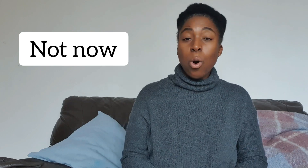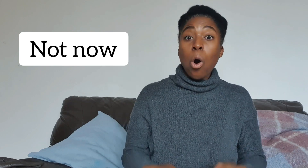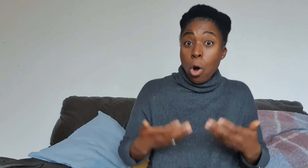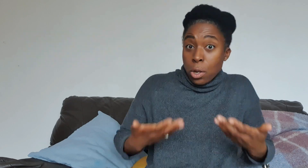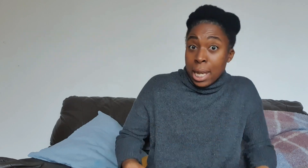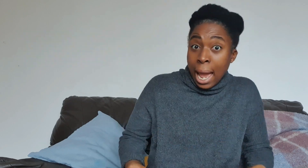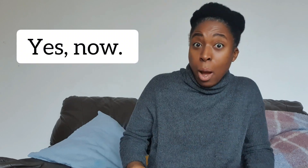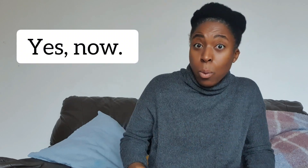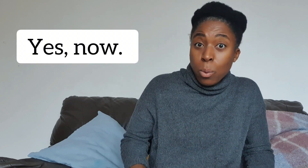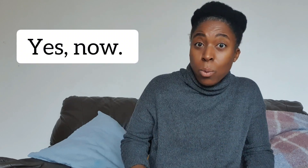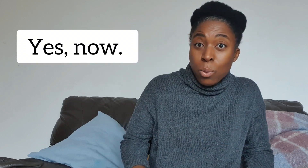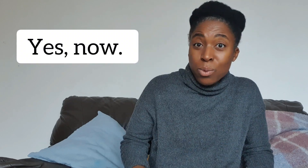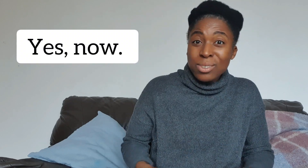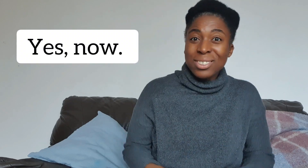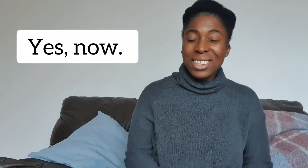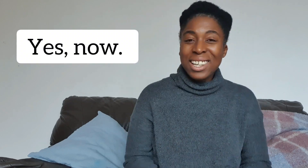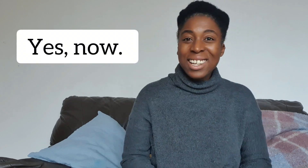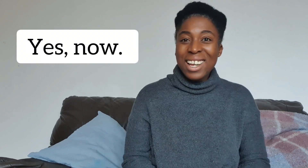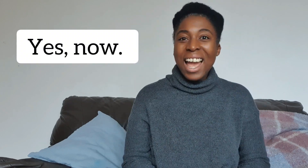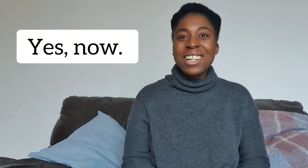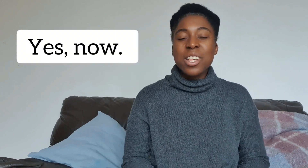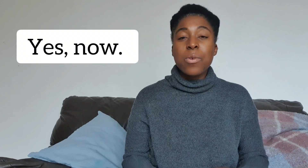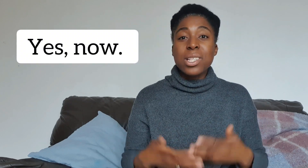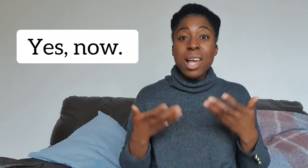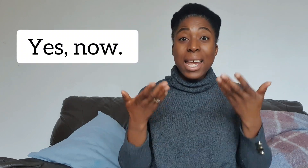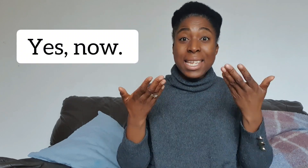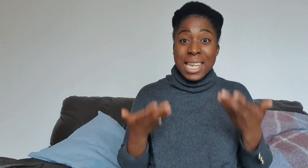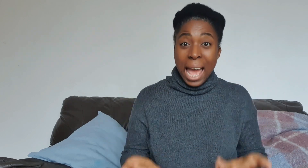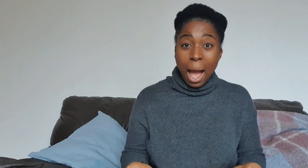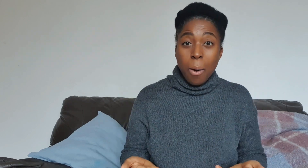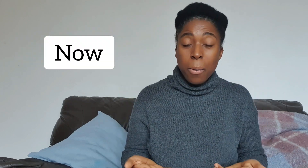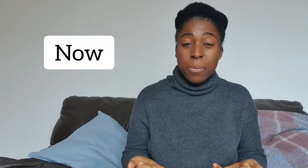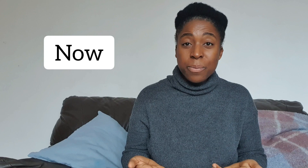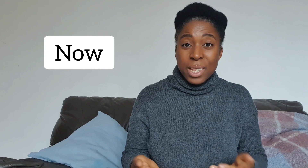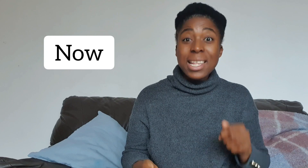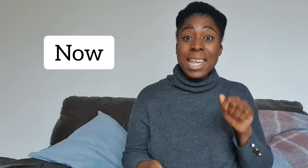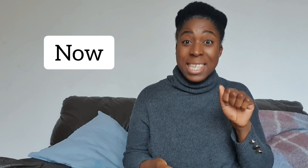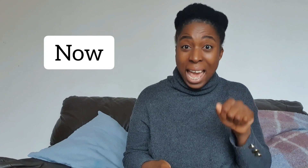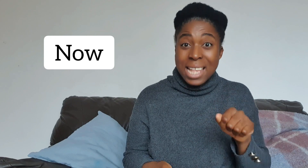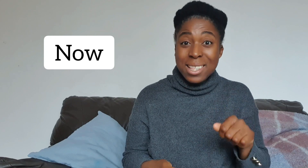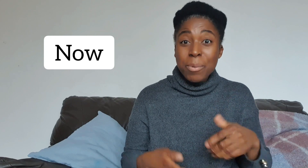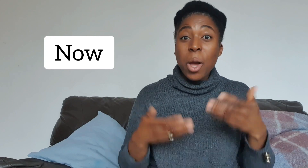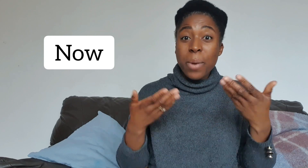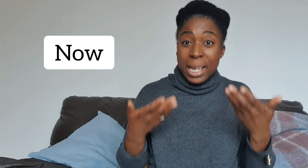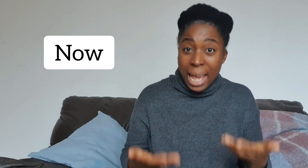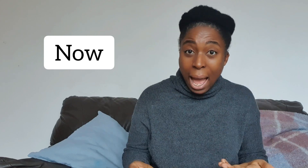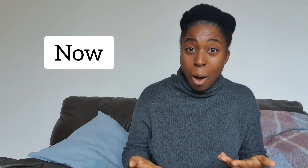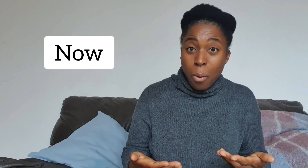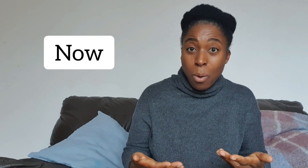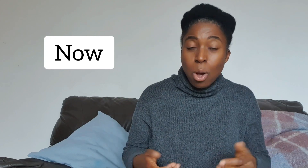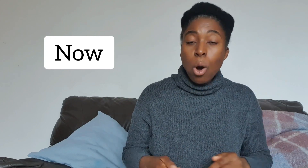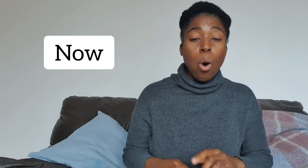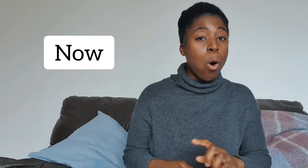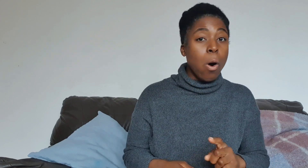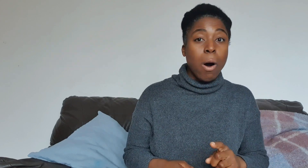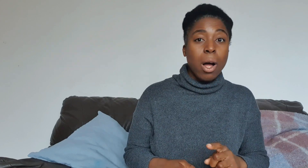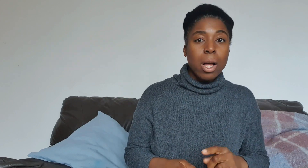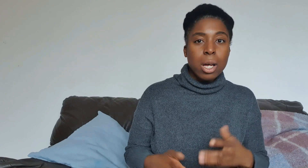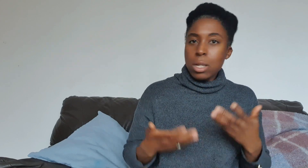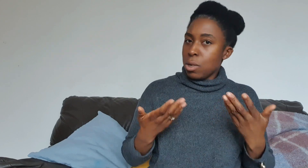or now. And so the sign now is like, yes, I'm going now, or